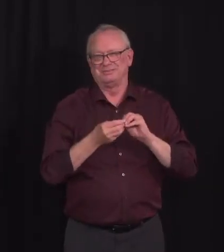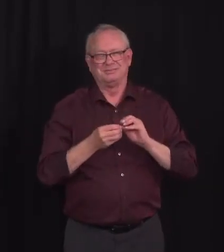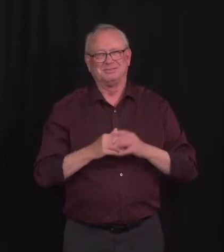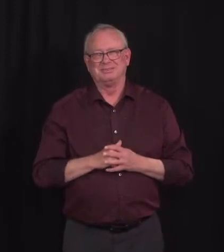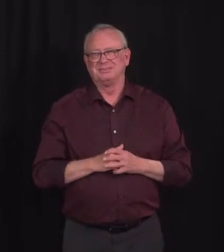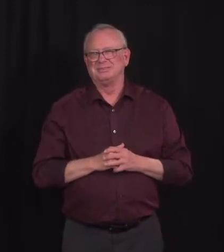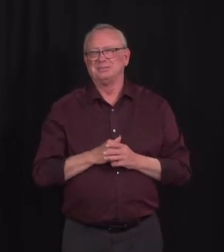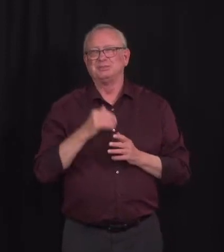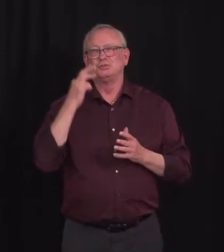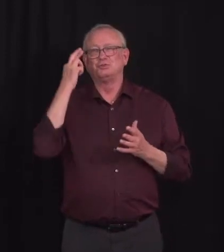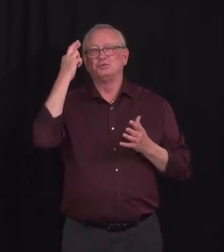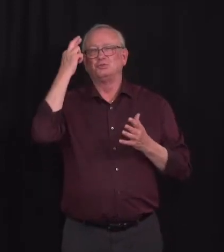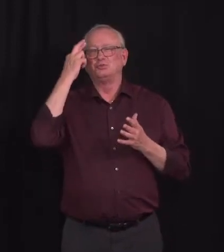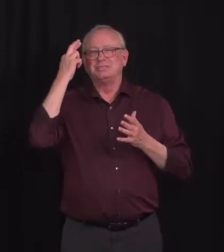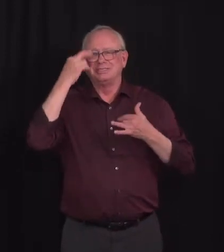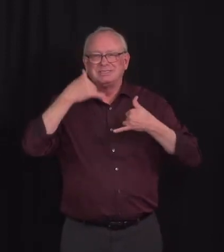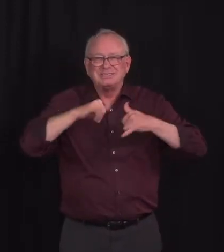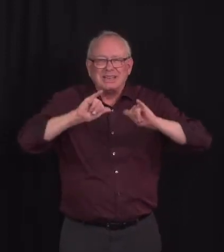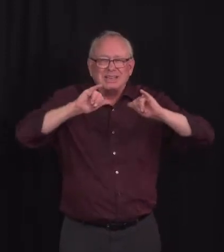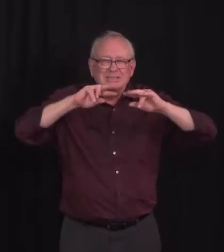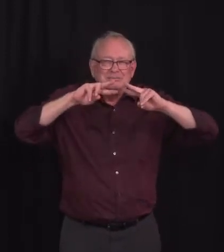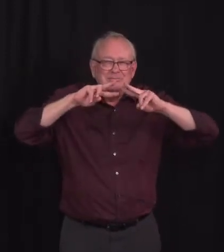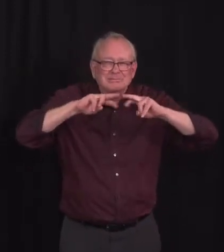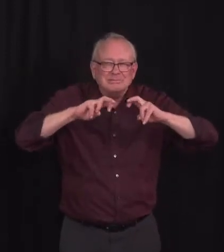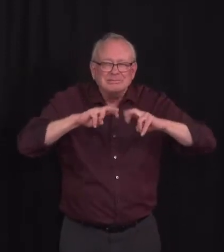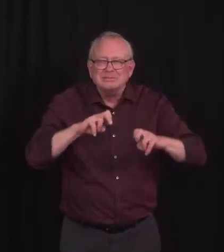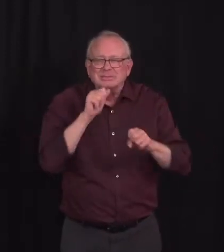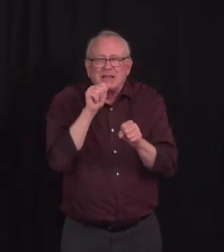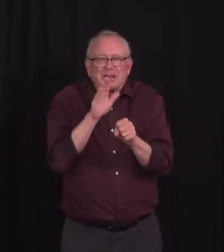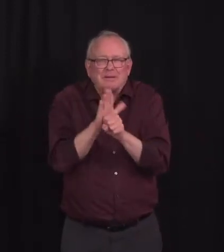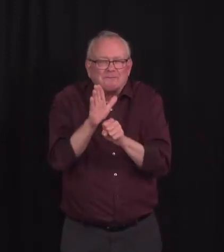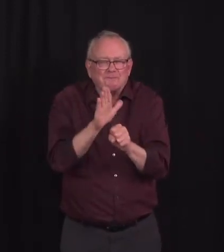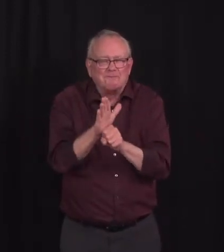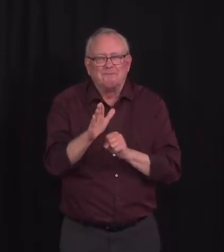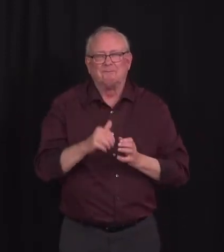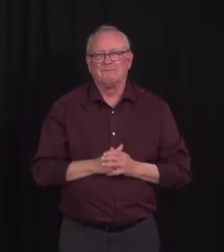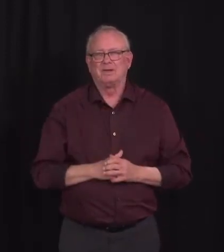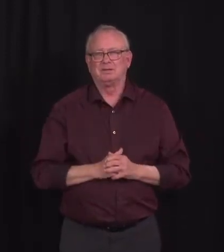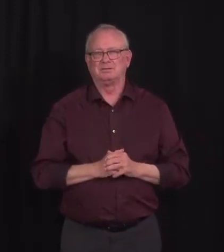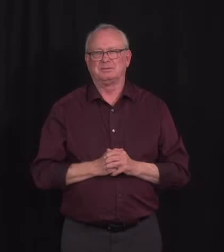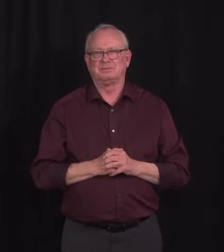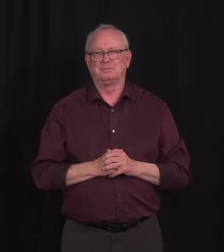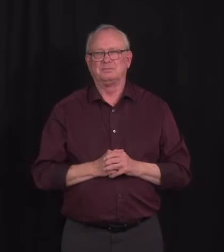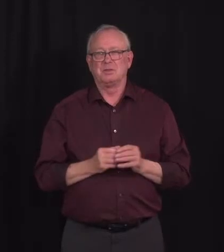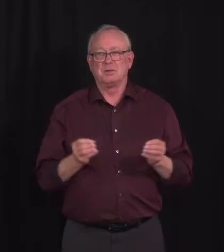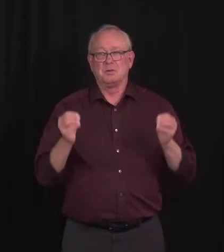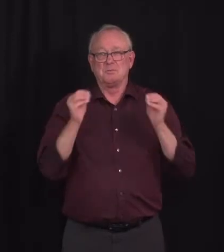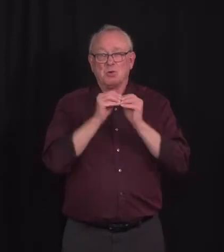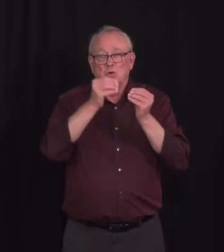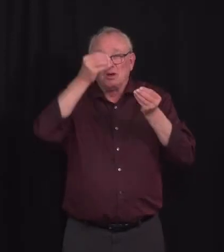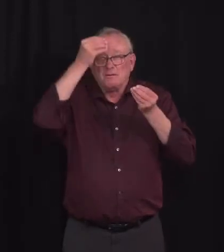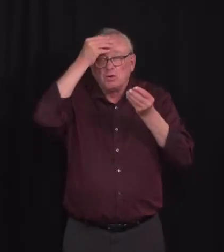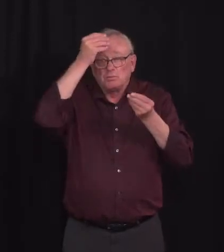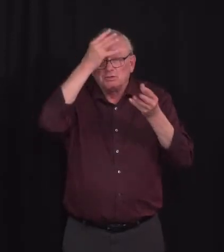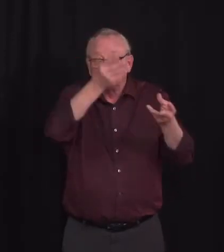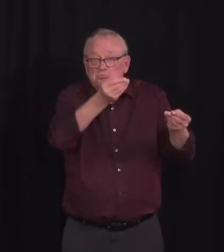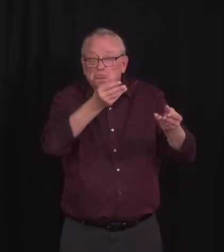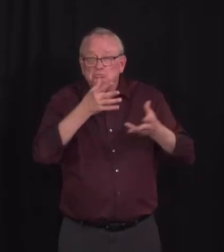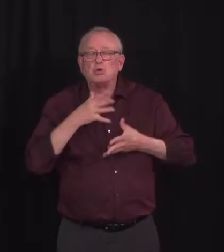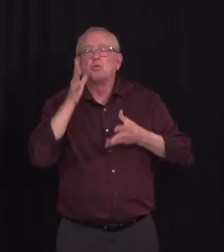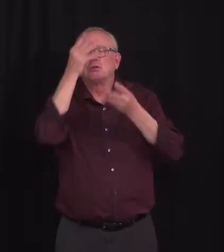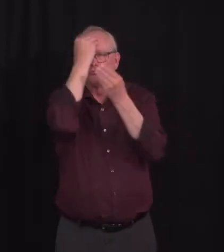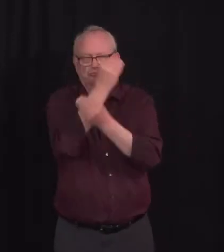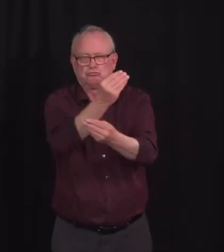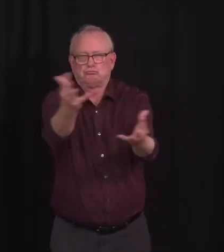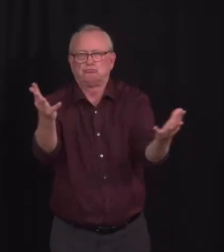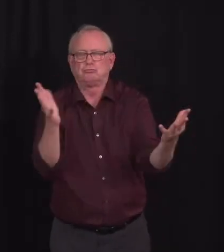sample sizes. As soon as we have more reliable data for you on either of these, I will share it.